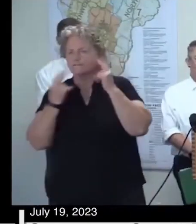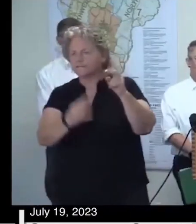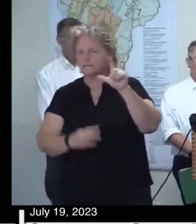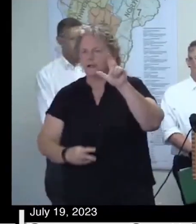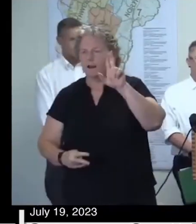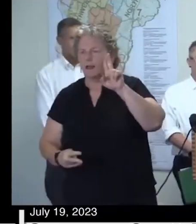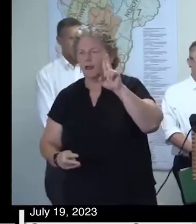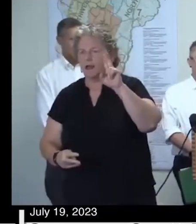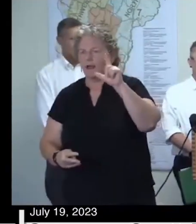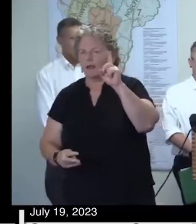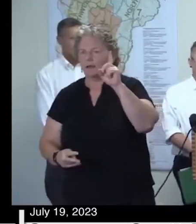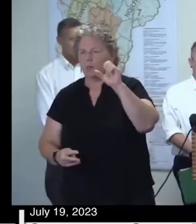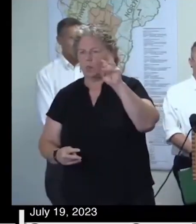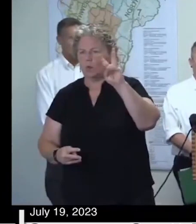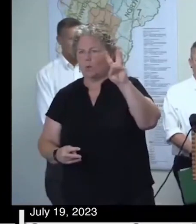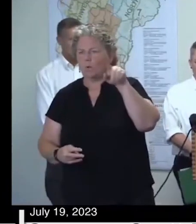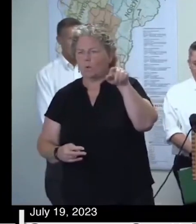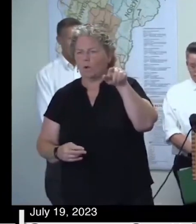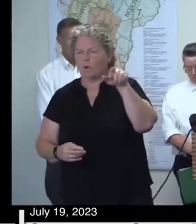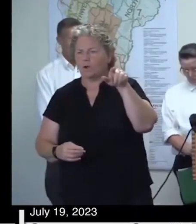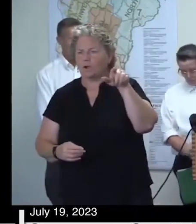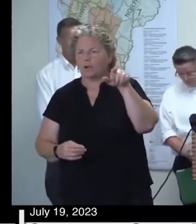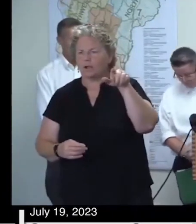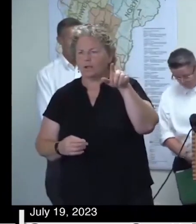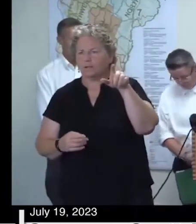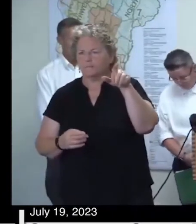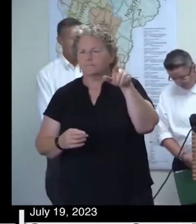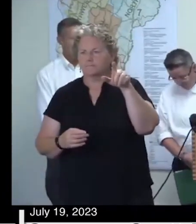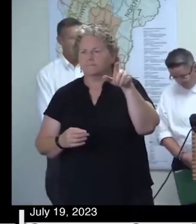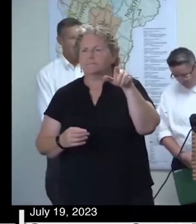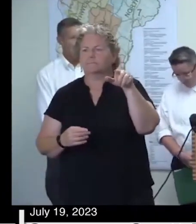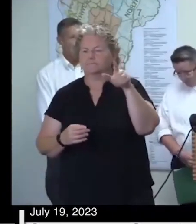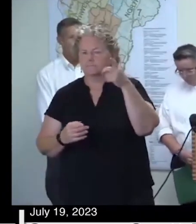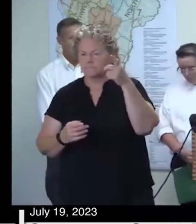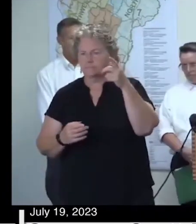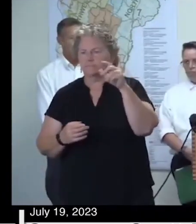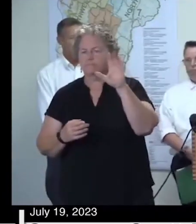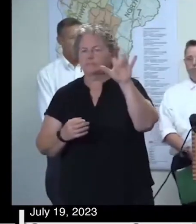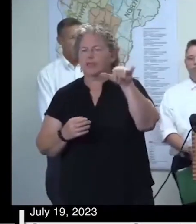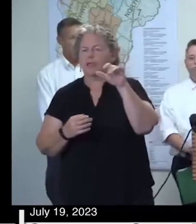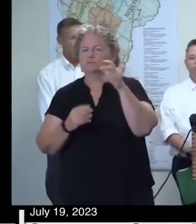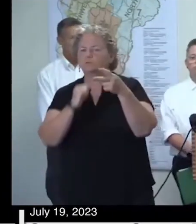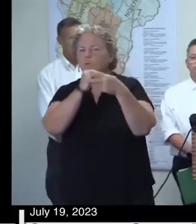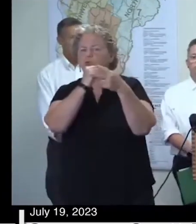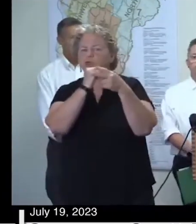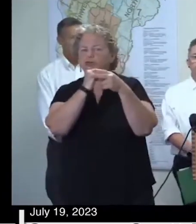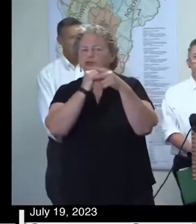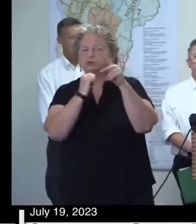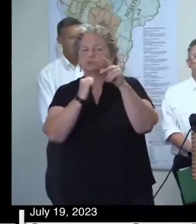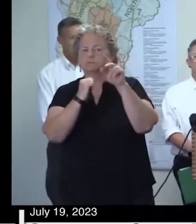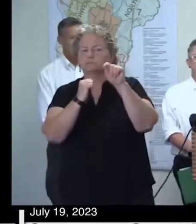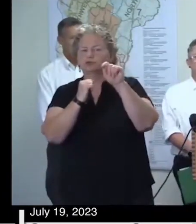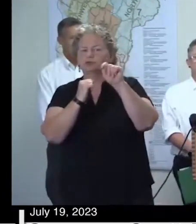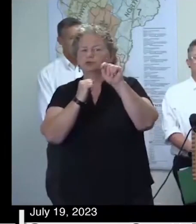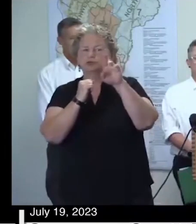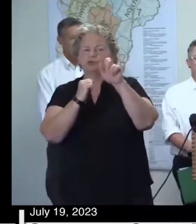plant is down, but they also identified a crushed pipe under the Black